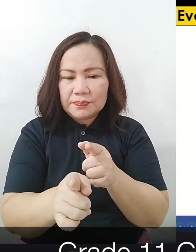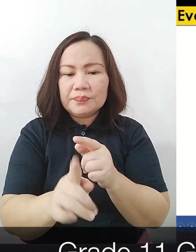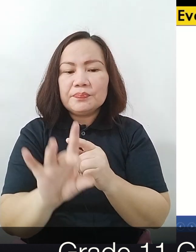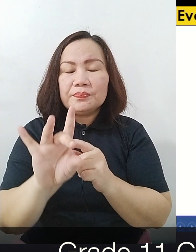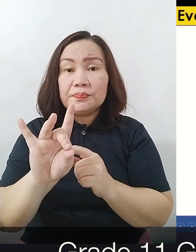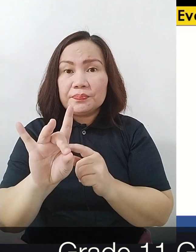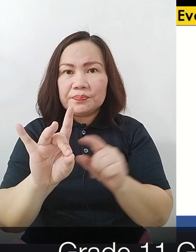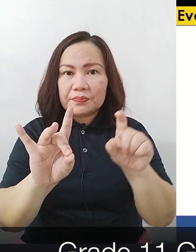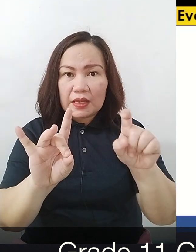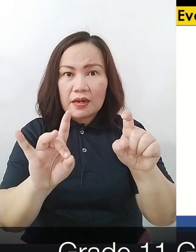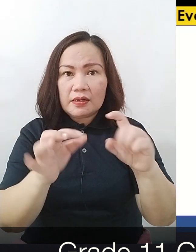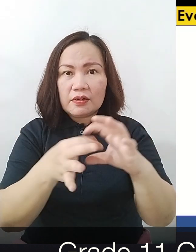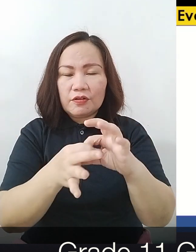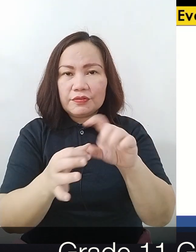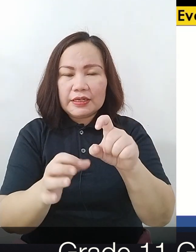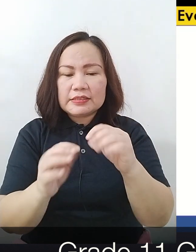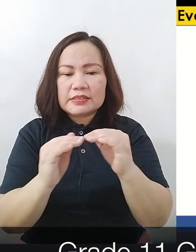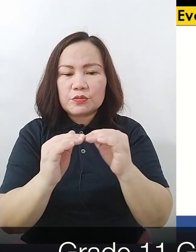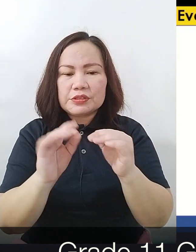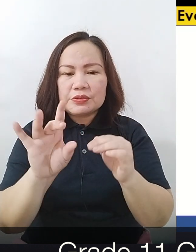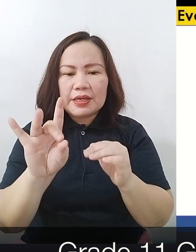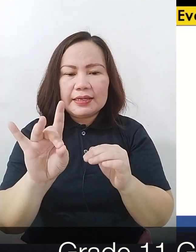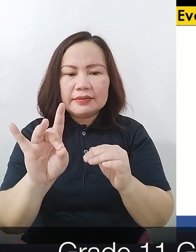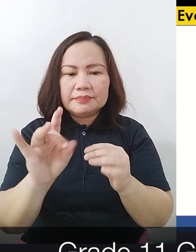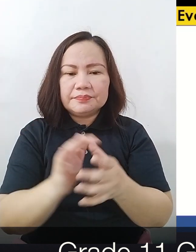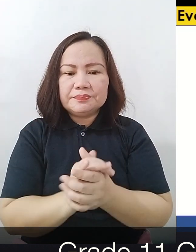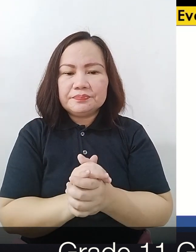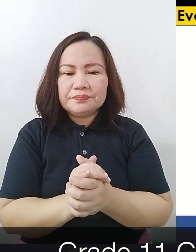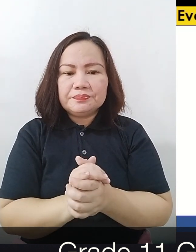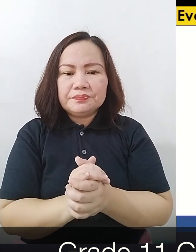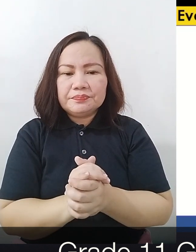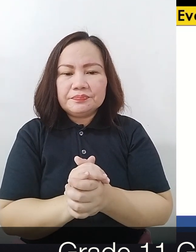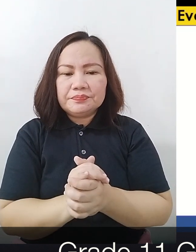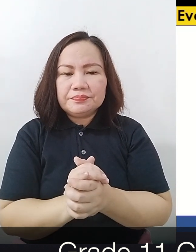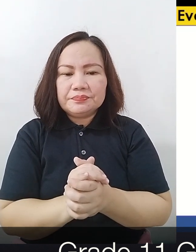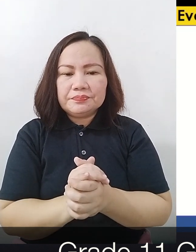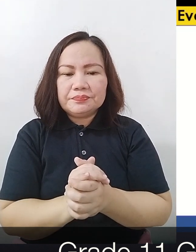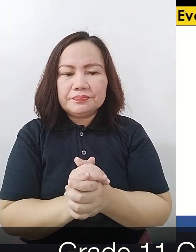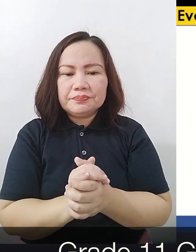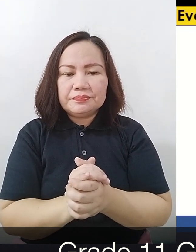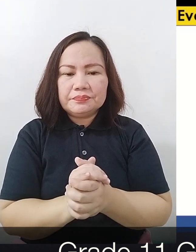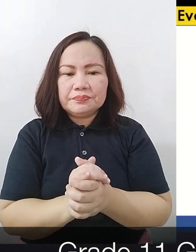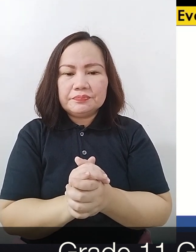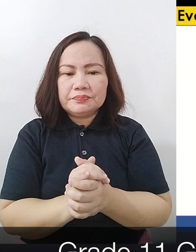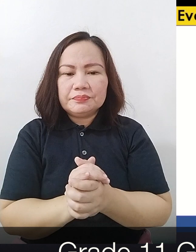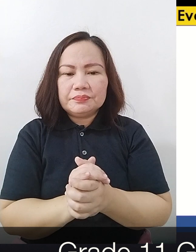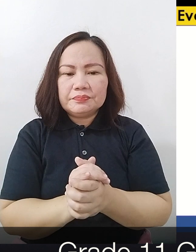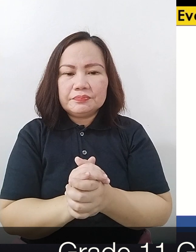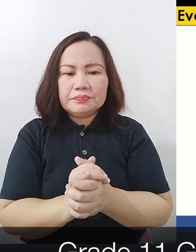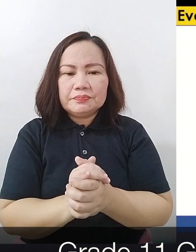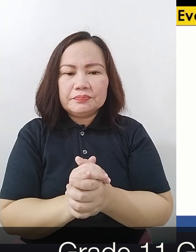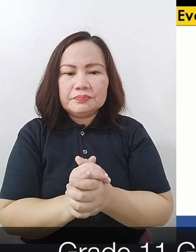the answer is 8. Okay? Your r of x is equal to 8.